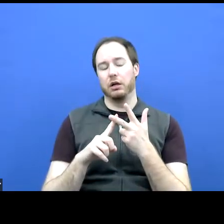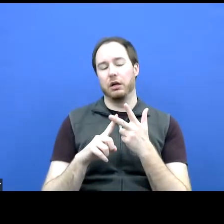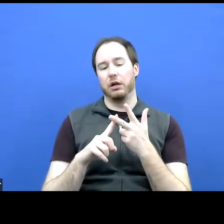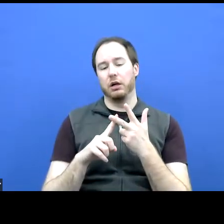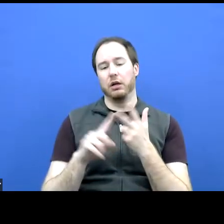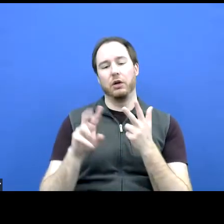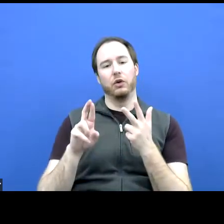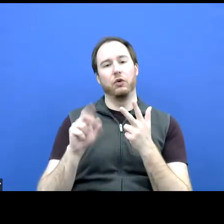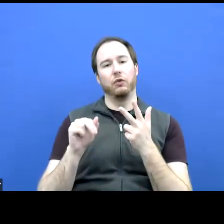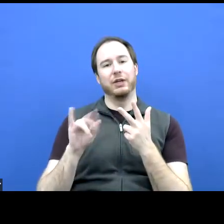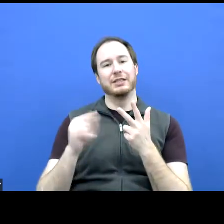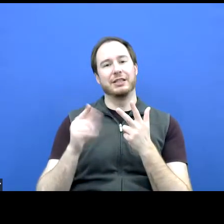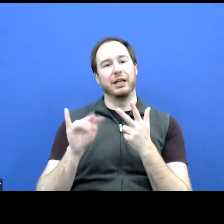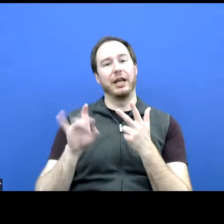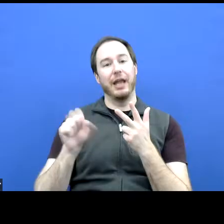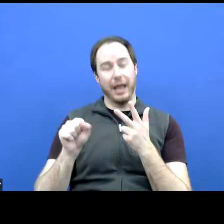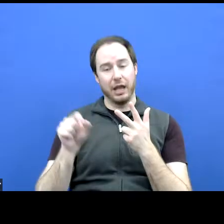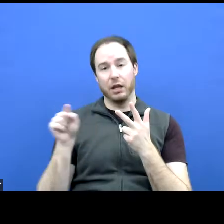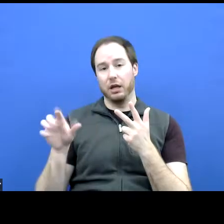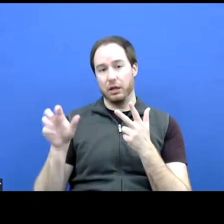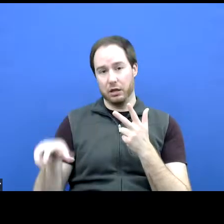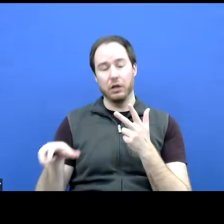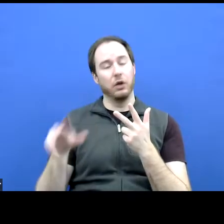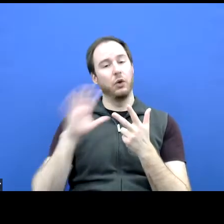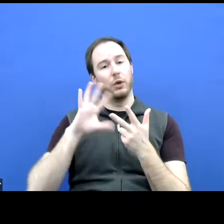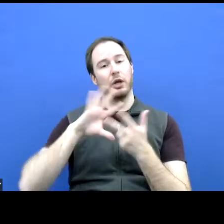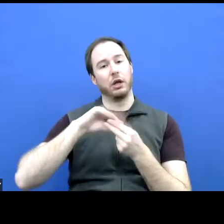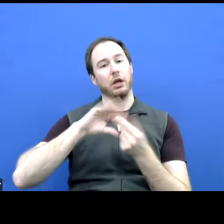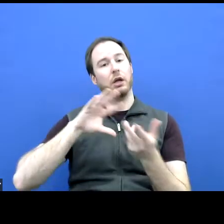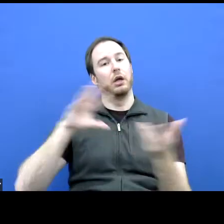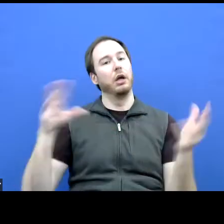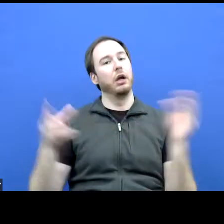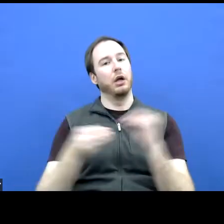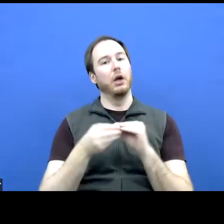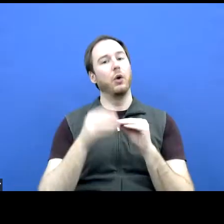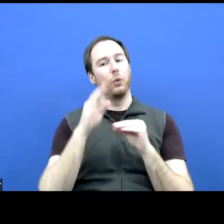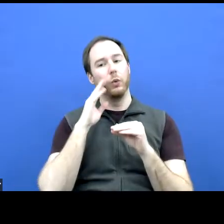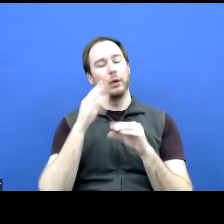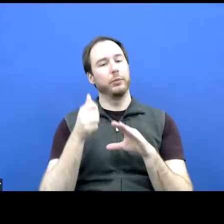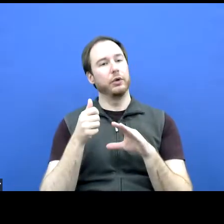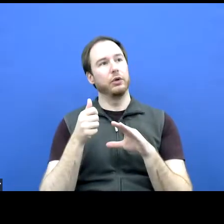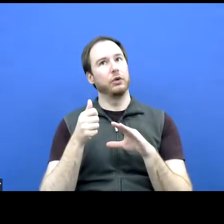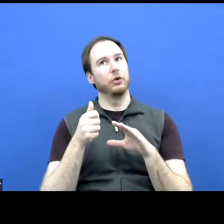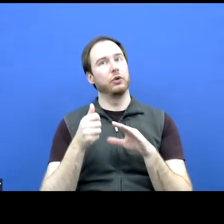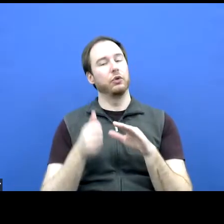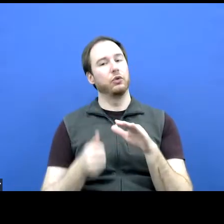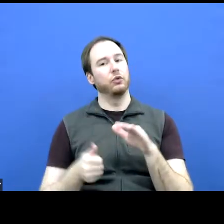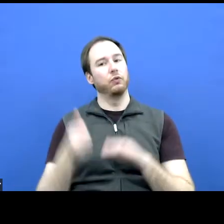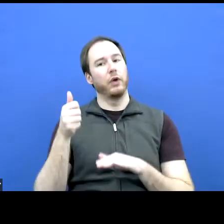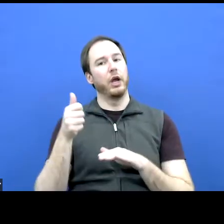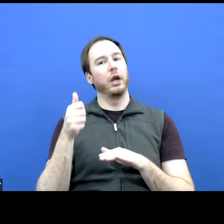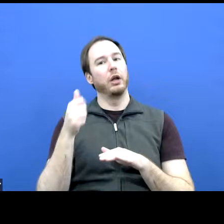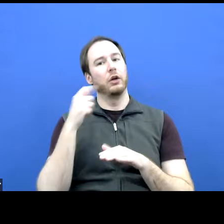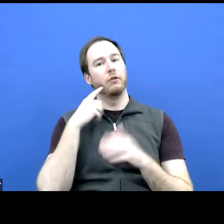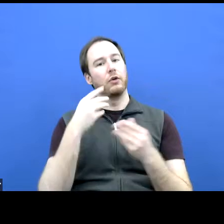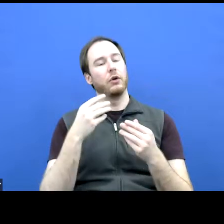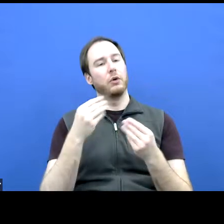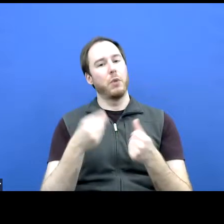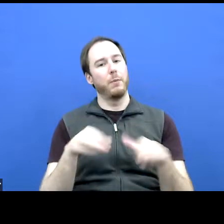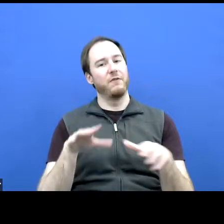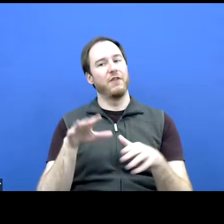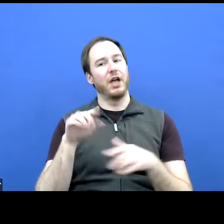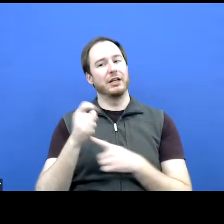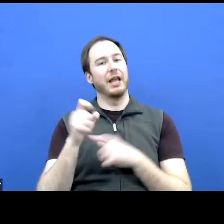the Raising Cane's. When you add those up, it's greater in market and property value, taxable value than we're